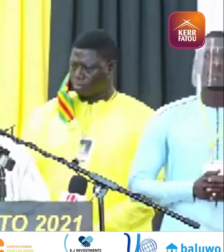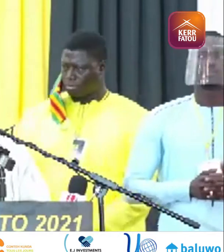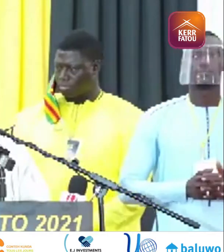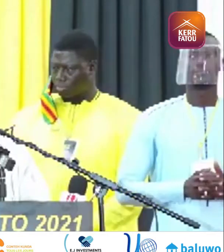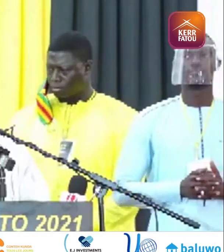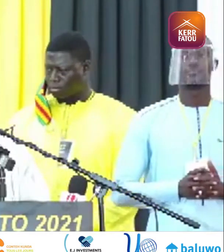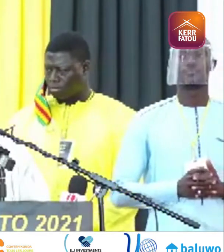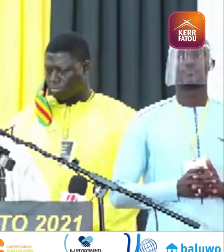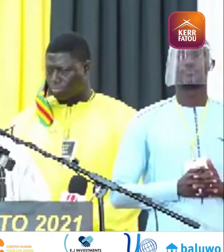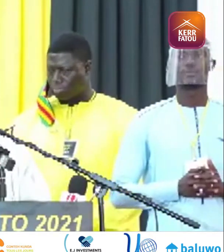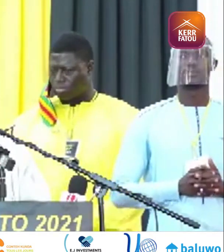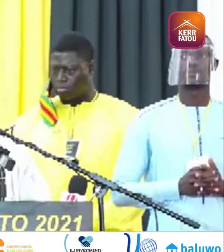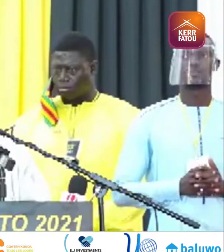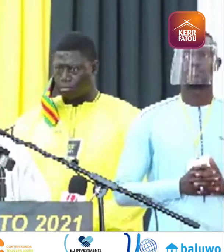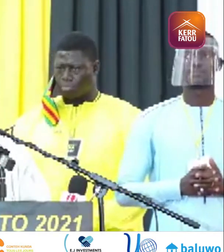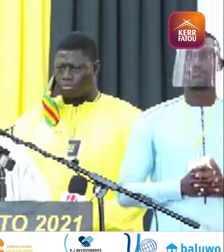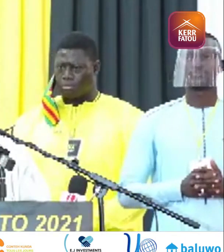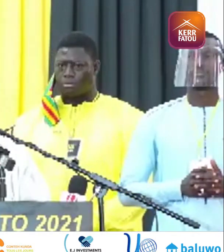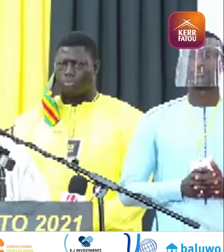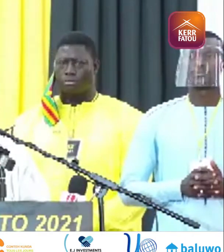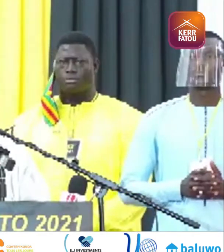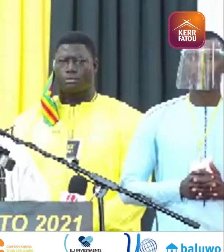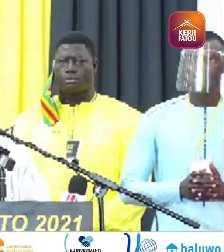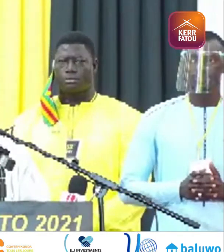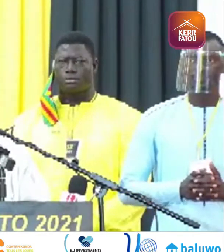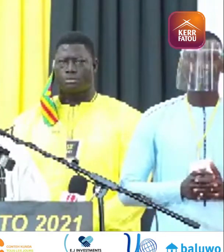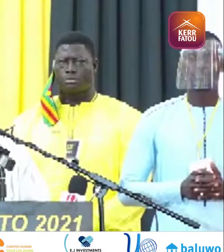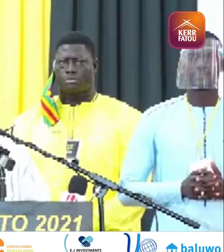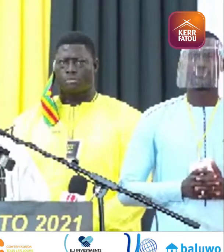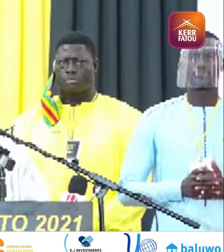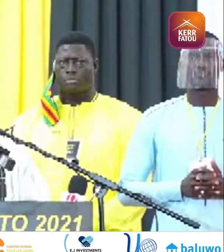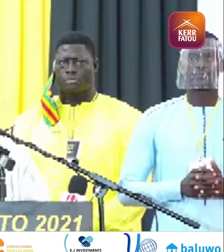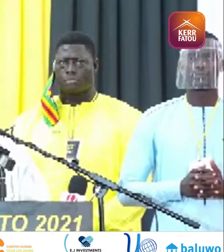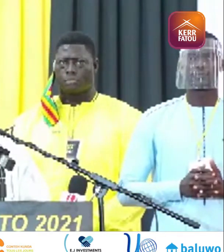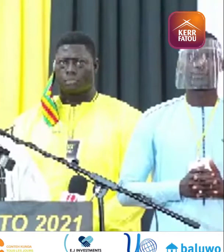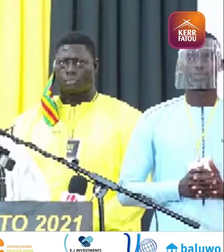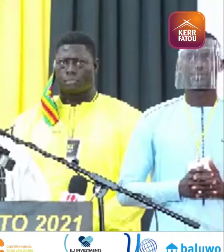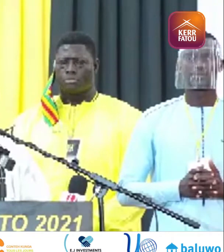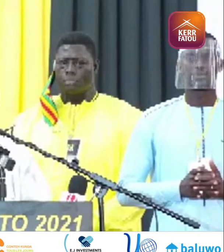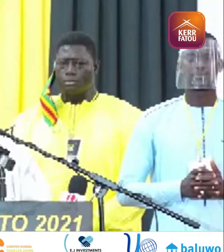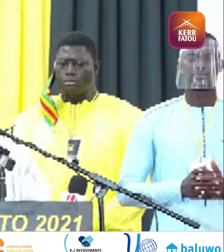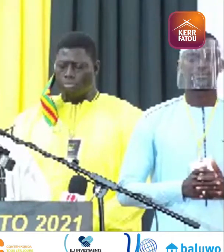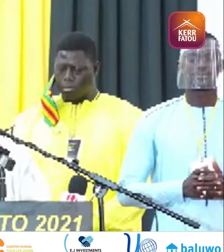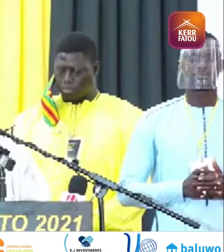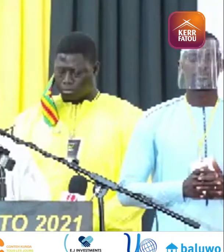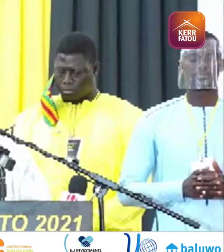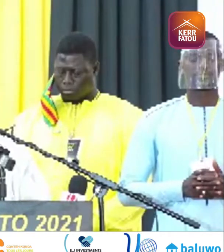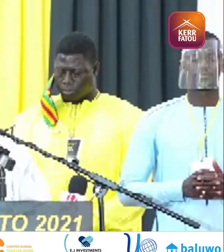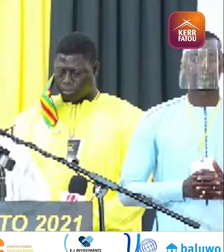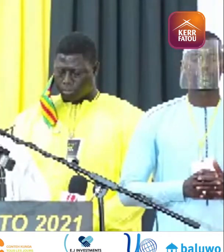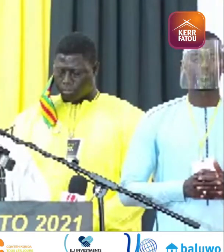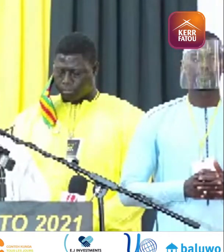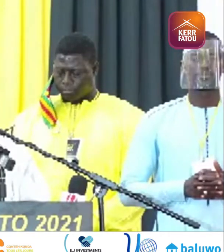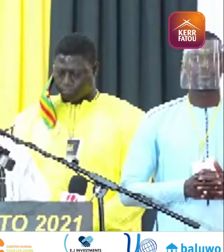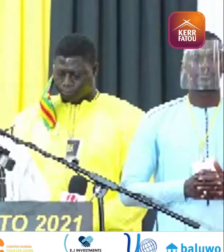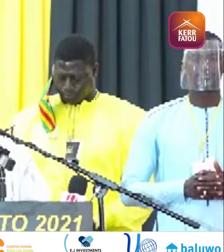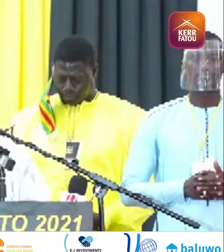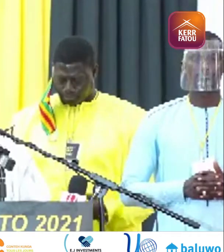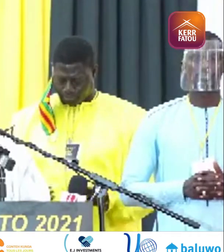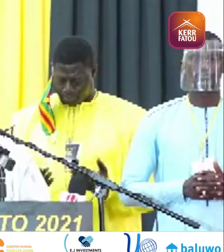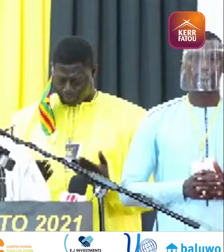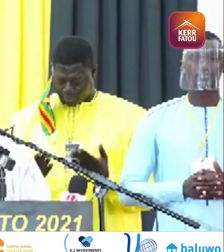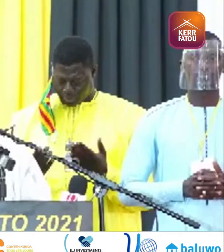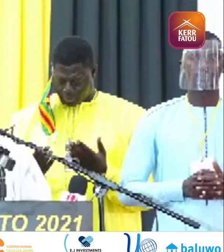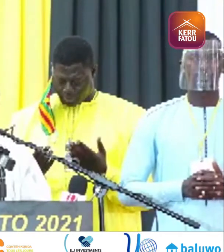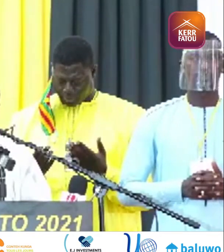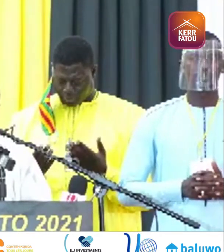bless this forum for the benefit of the Gambian people and for their interests. May God bless